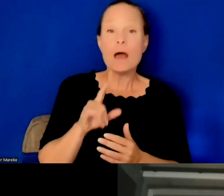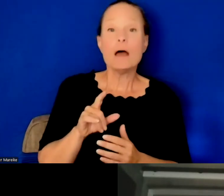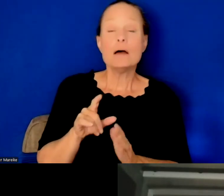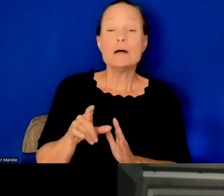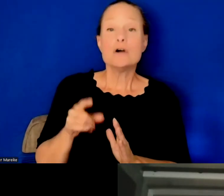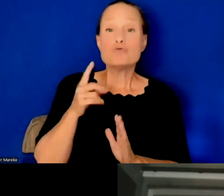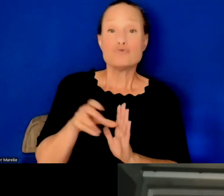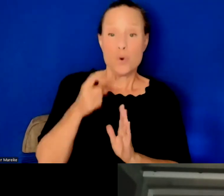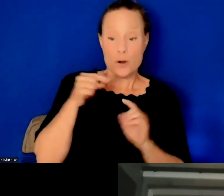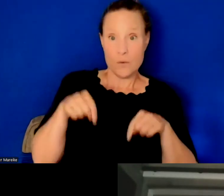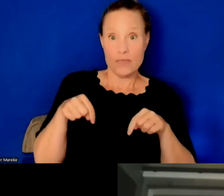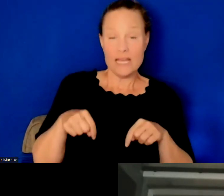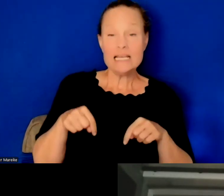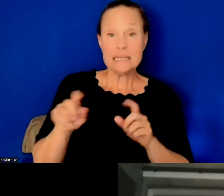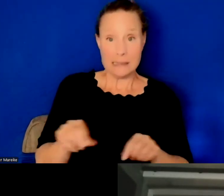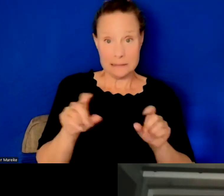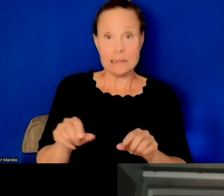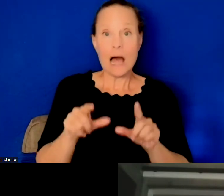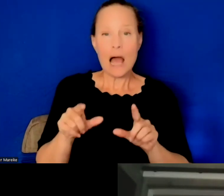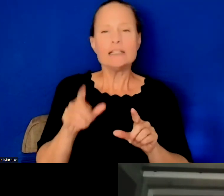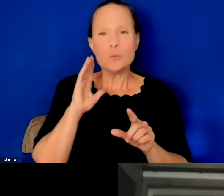the slides, you will get those